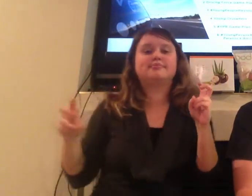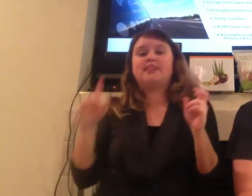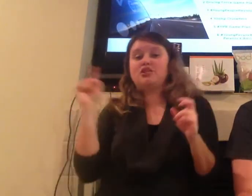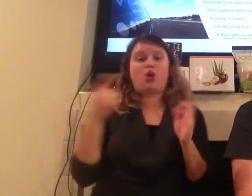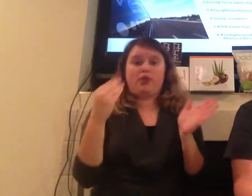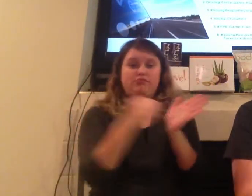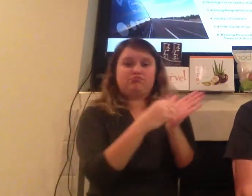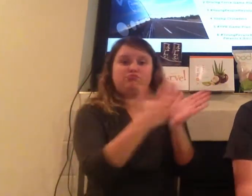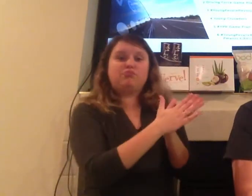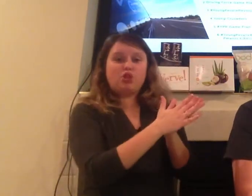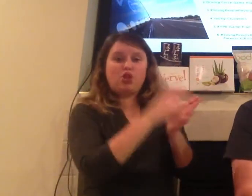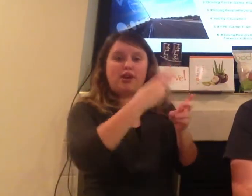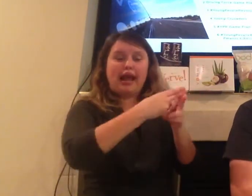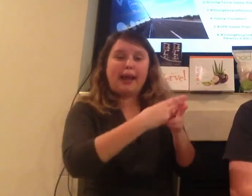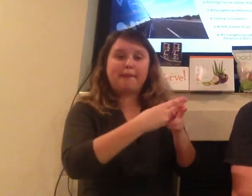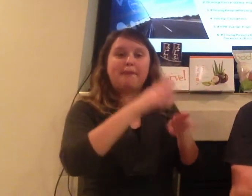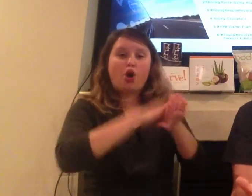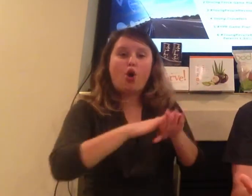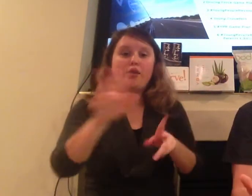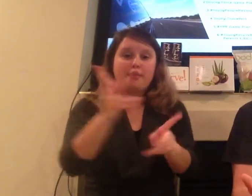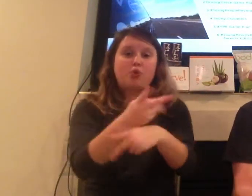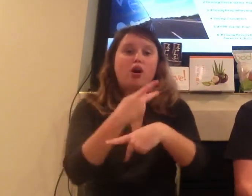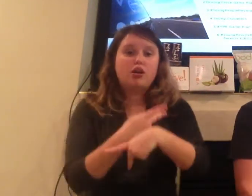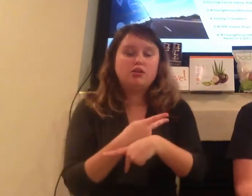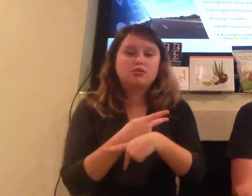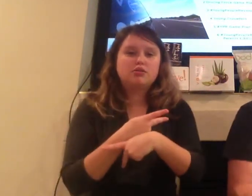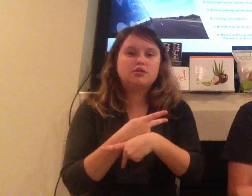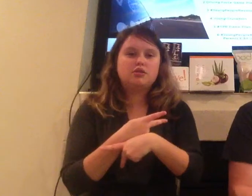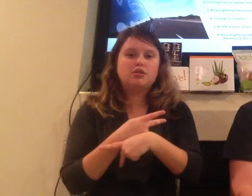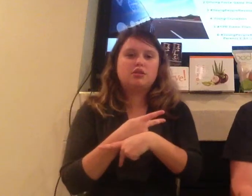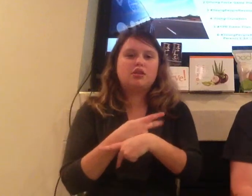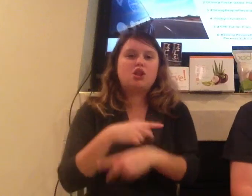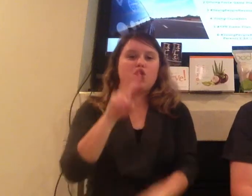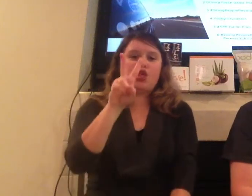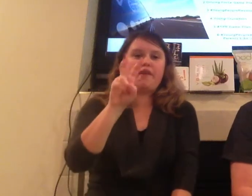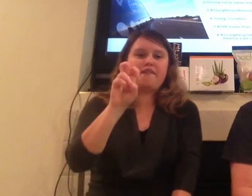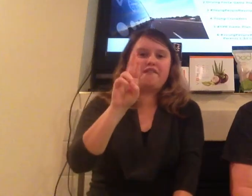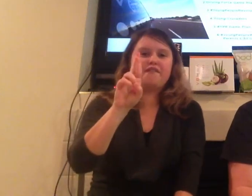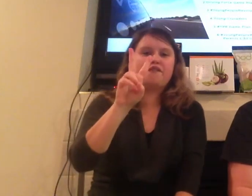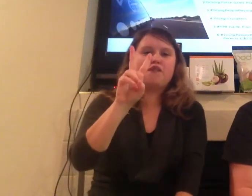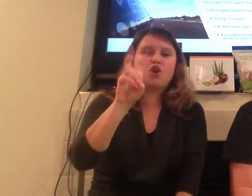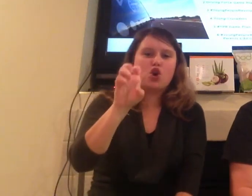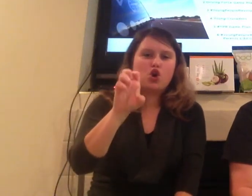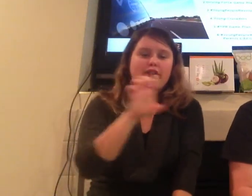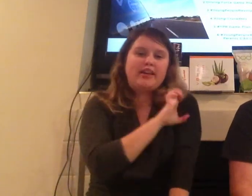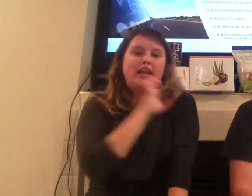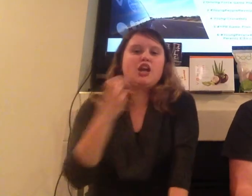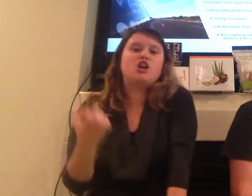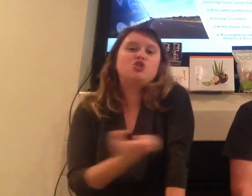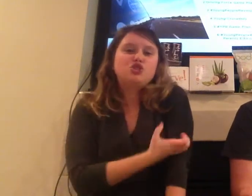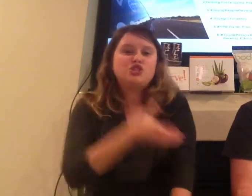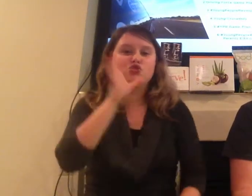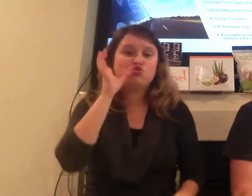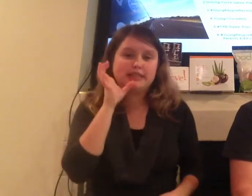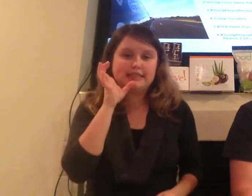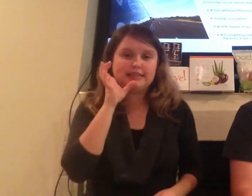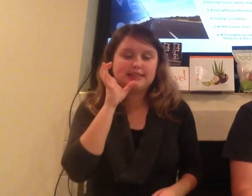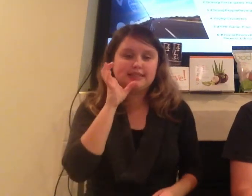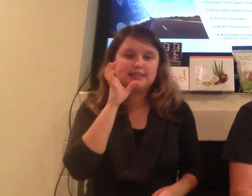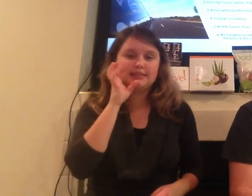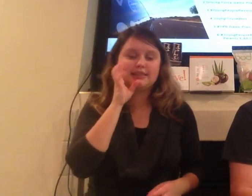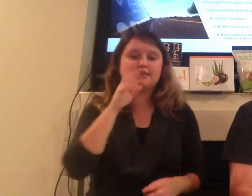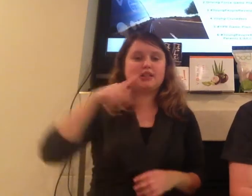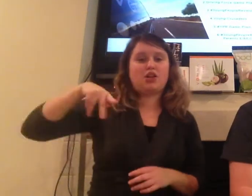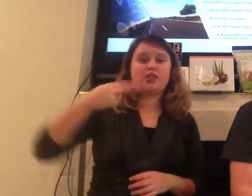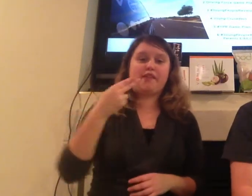product. The Verve energy drink is the official energy drink of the Phoenix Suns. You know,